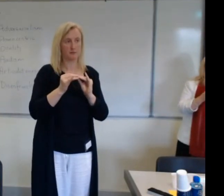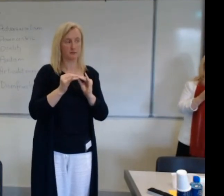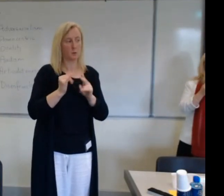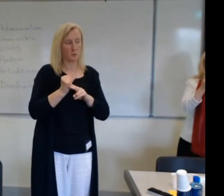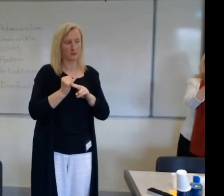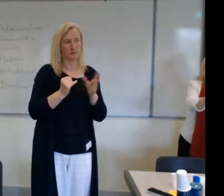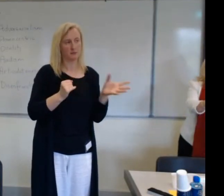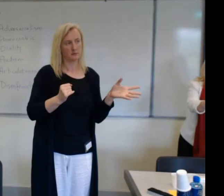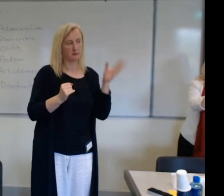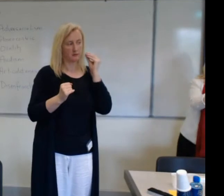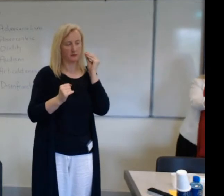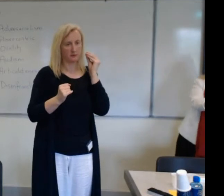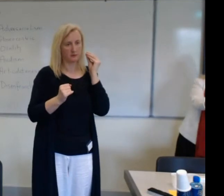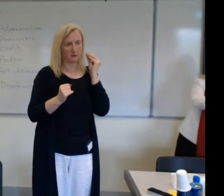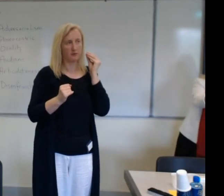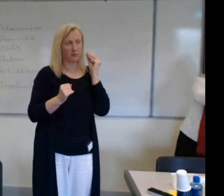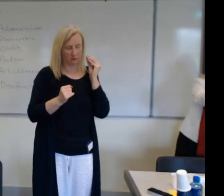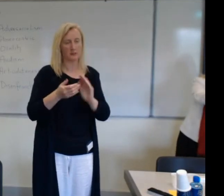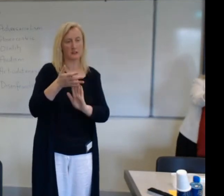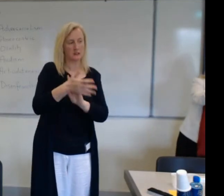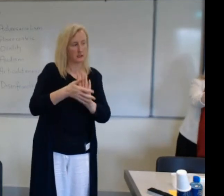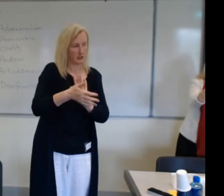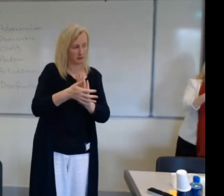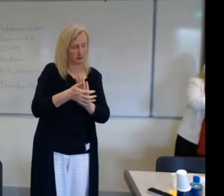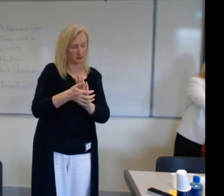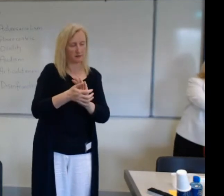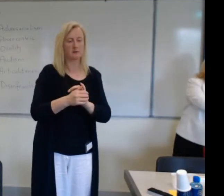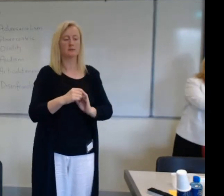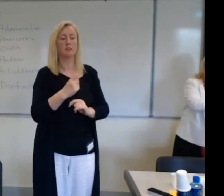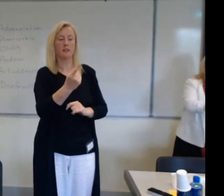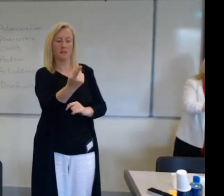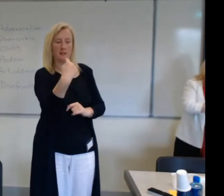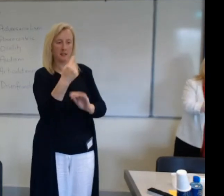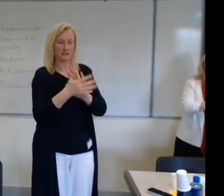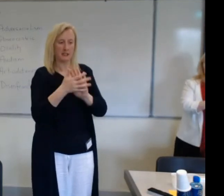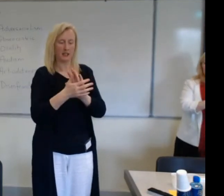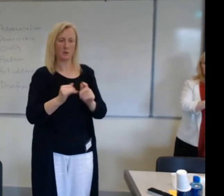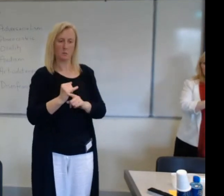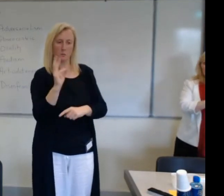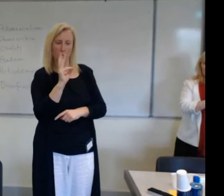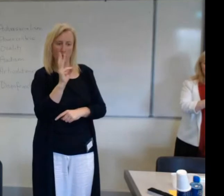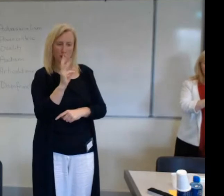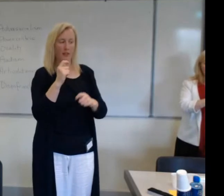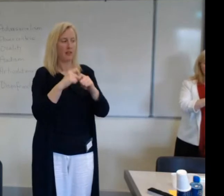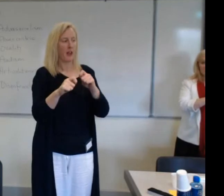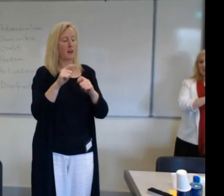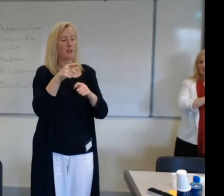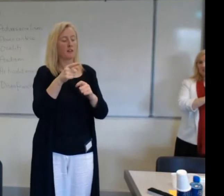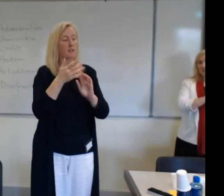said, signs, waits to see what's being said, and then works back, the accuracy level goes up by about 10%.